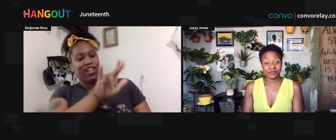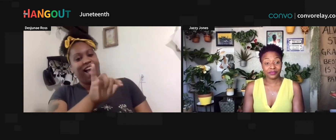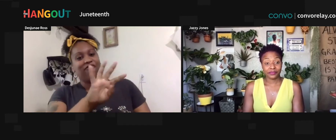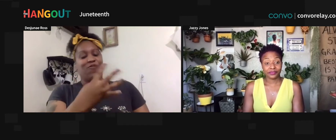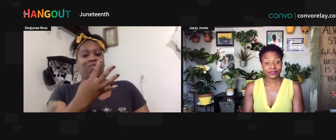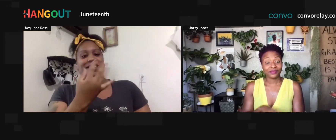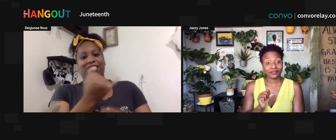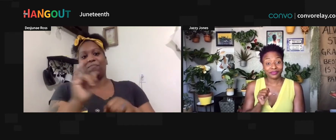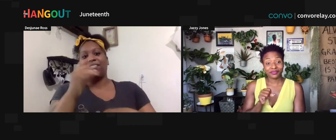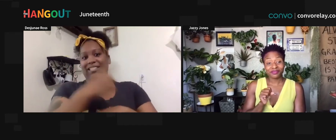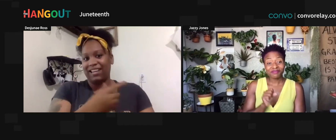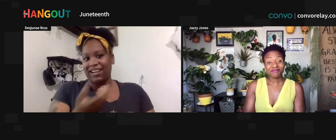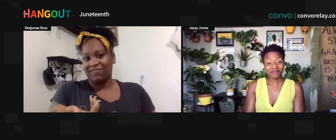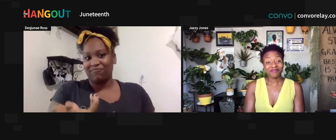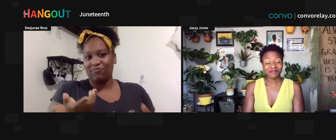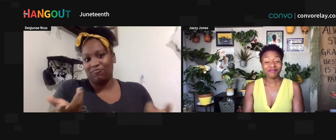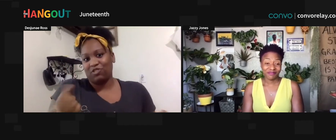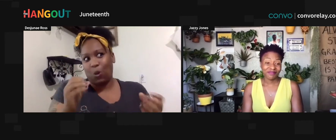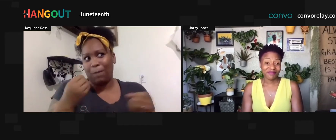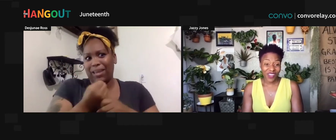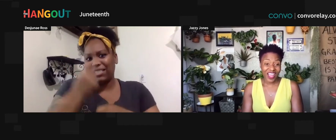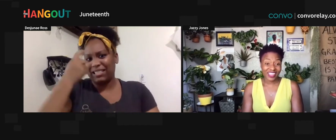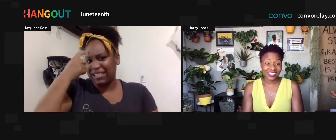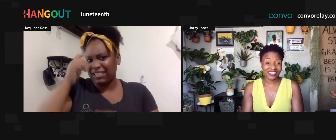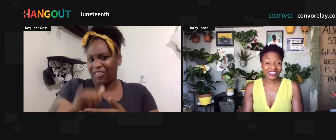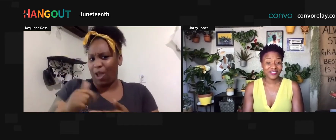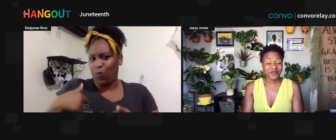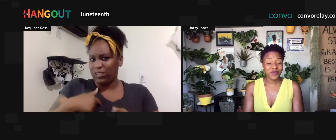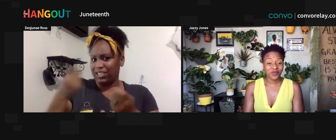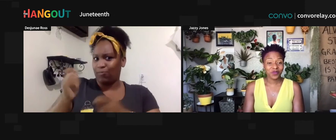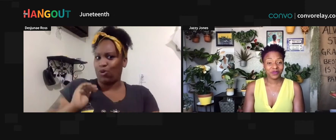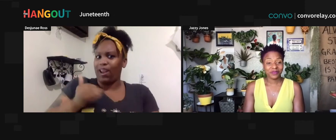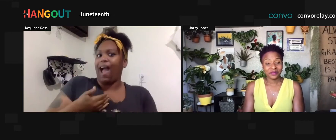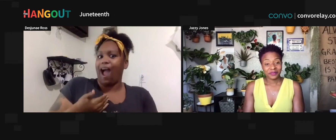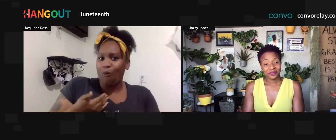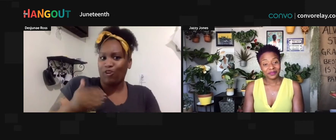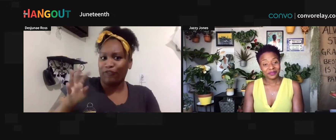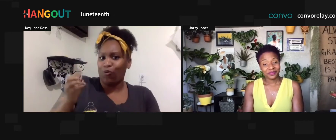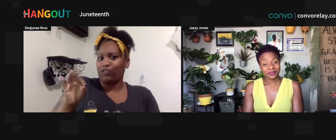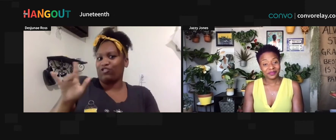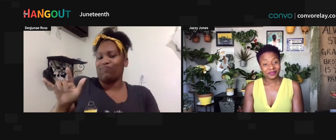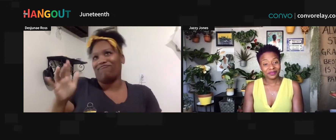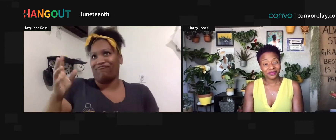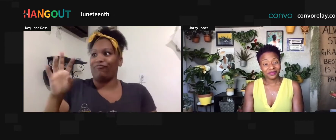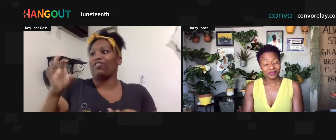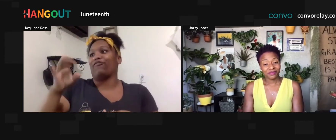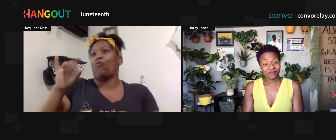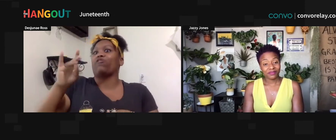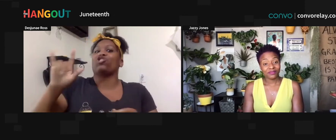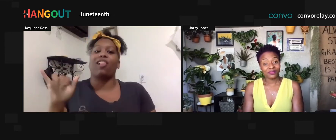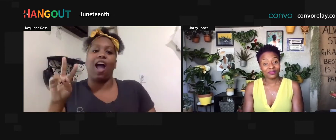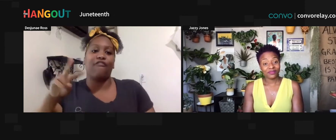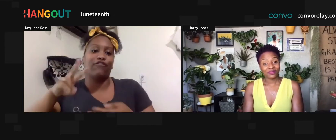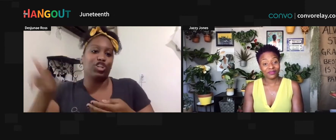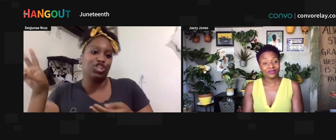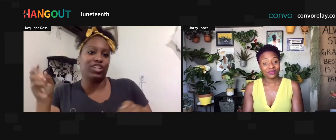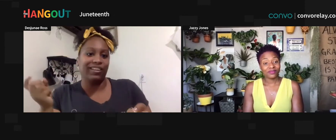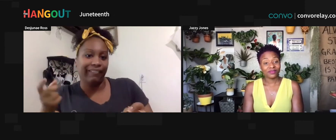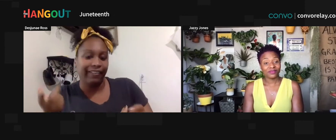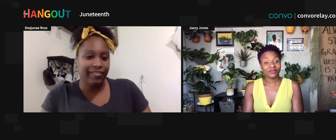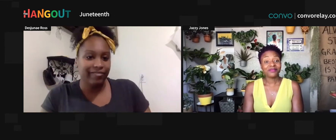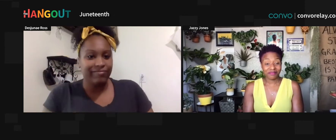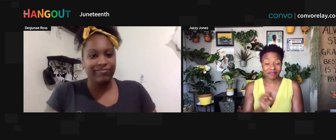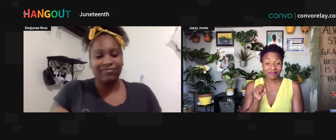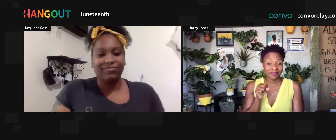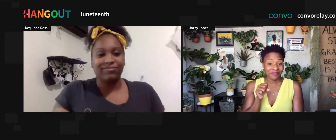still enslaved when they were celebrating their July 4th. And so it makes sense that we should actually celebrate our quote unquote July